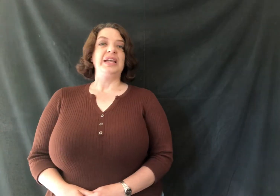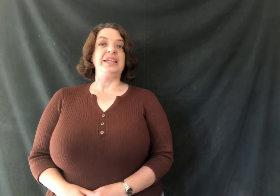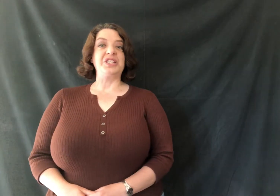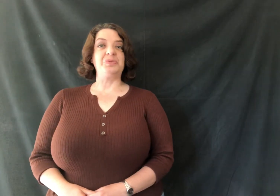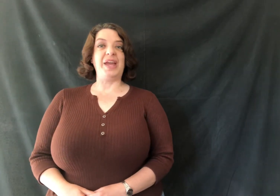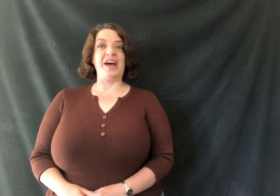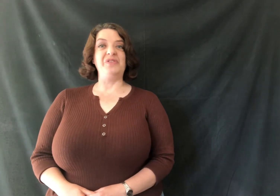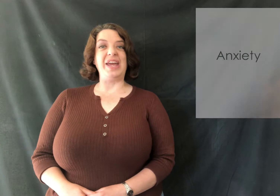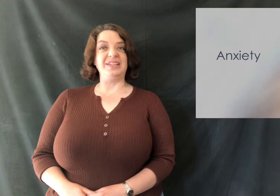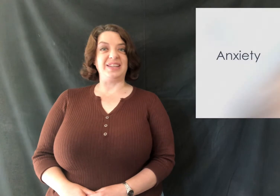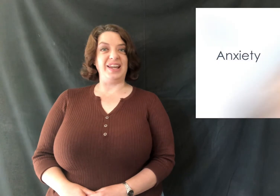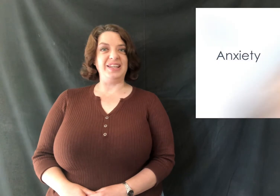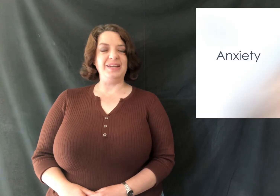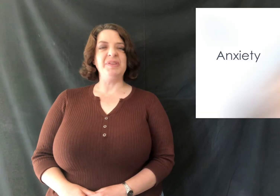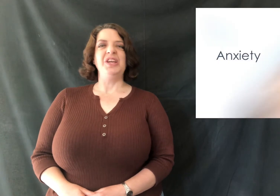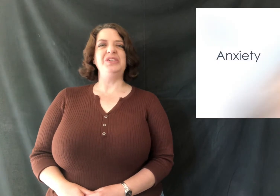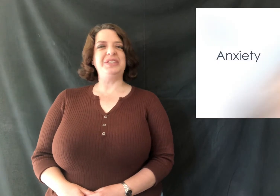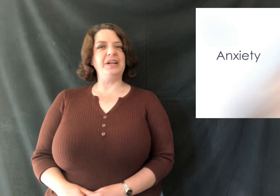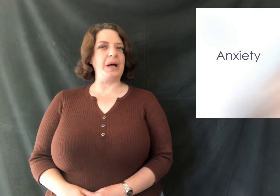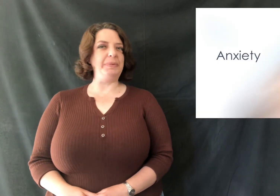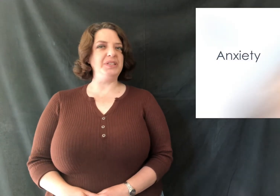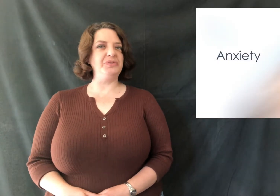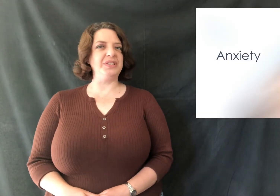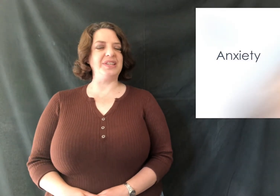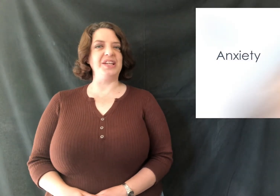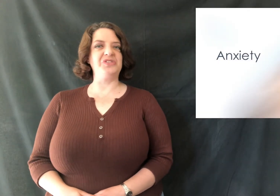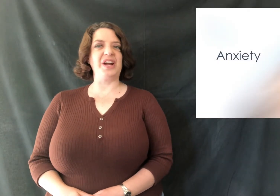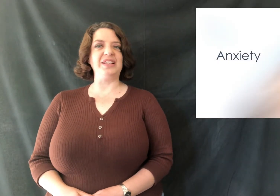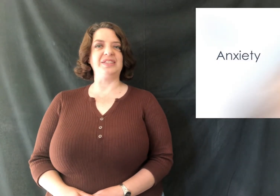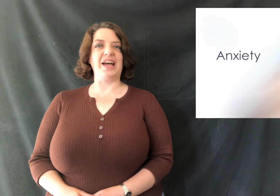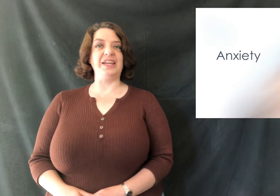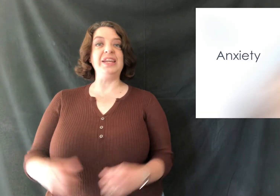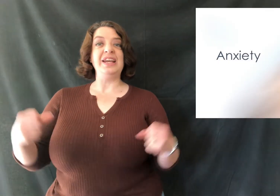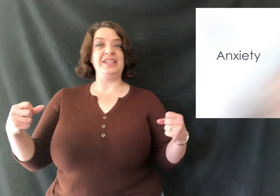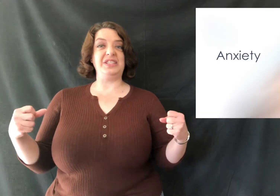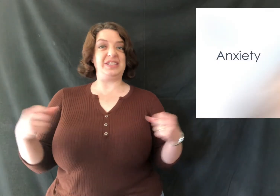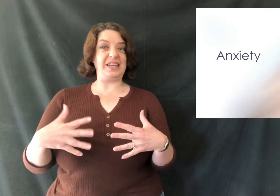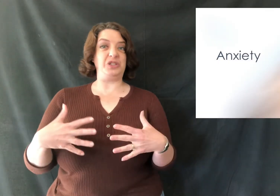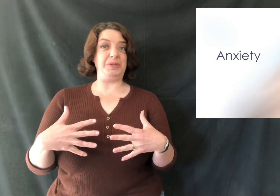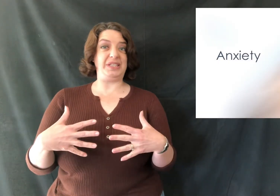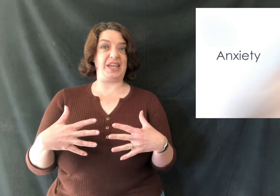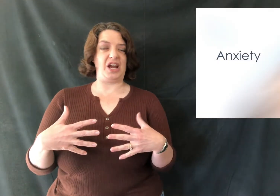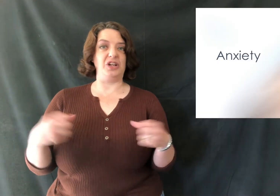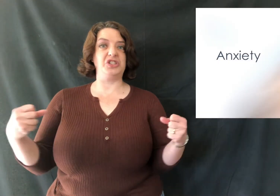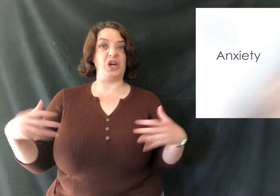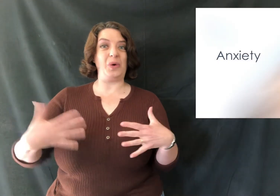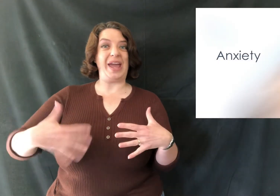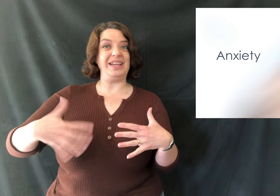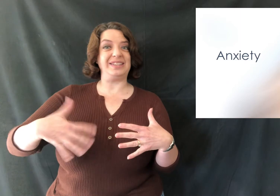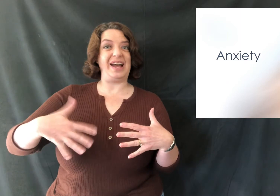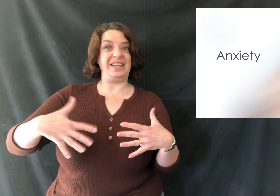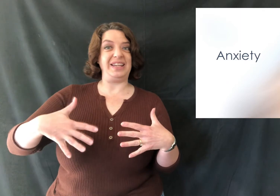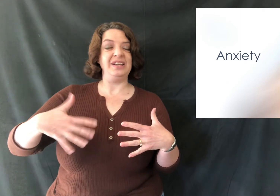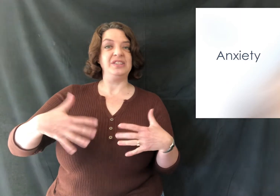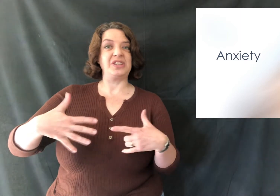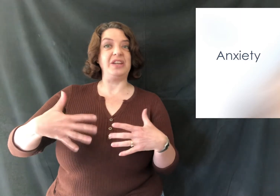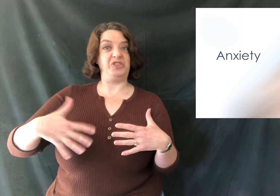Next we have anxiety. You'll see a couple different signs for anxiety. This is the sign to be scared, so anxiety, it's kind of you're